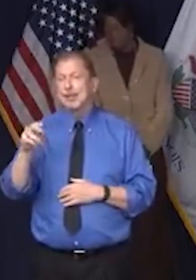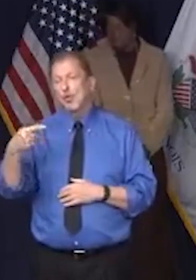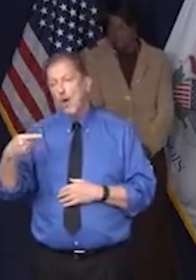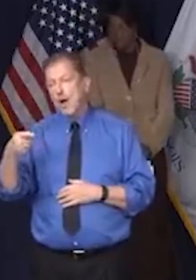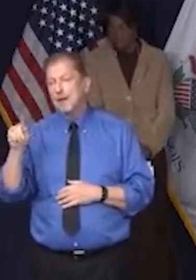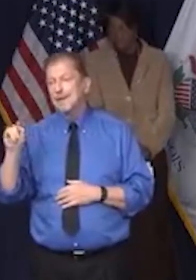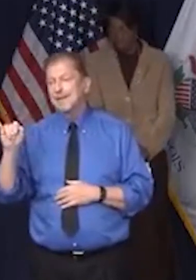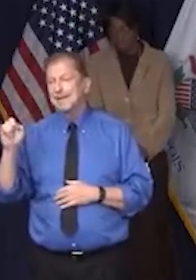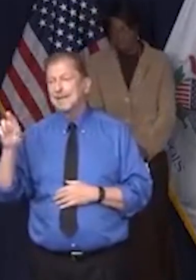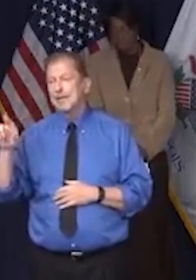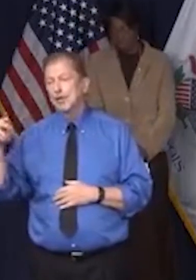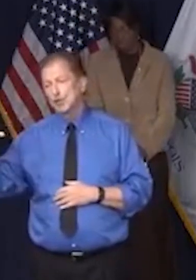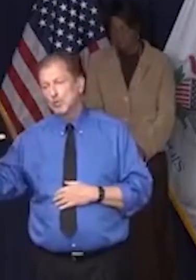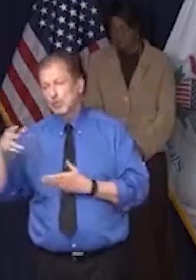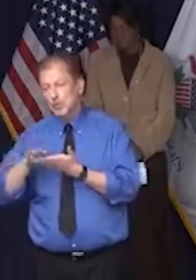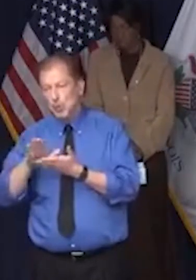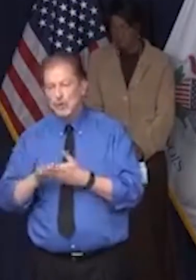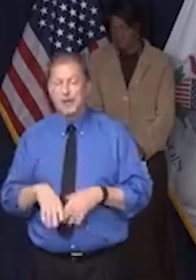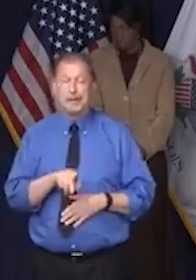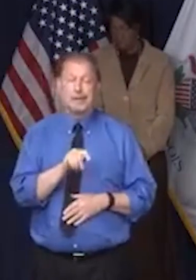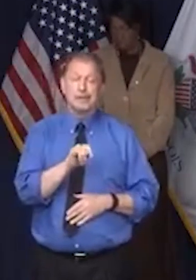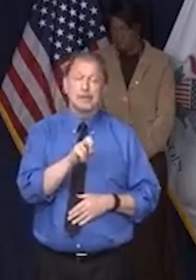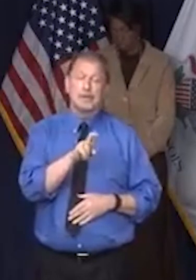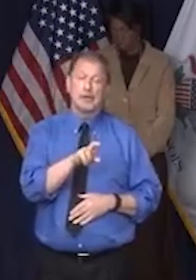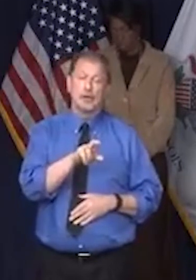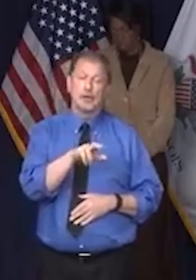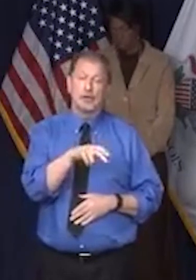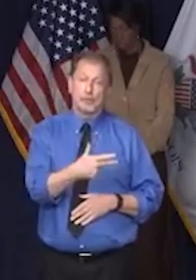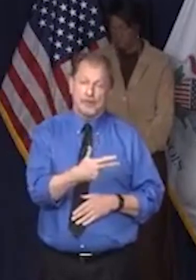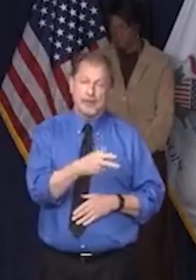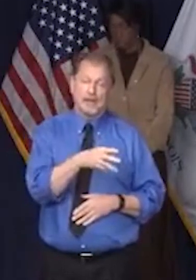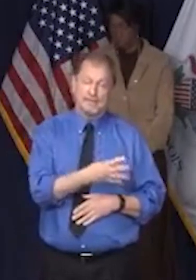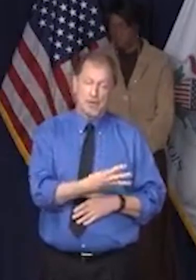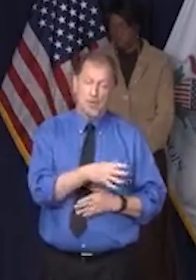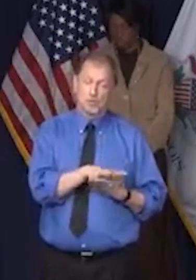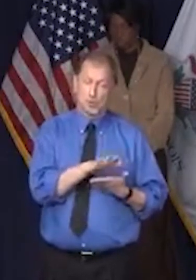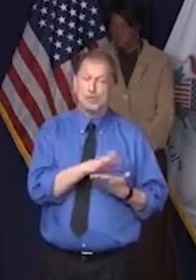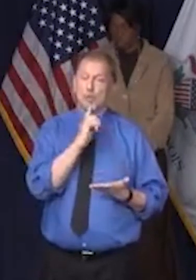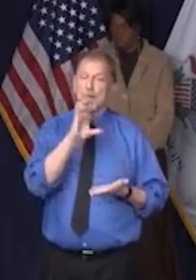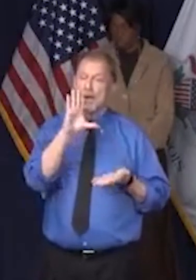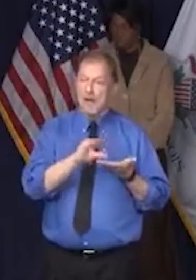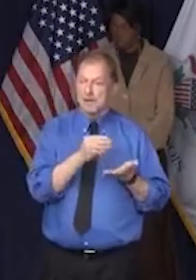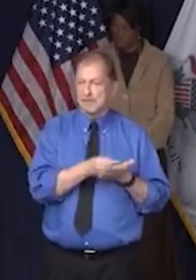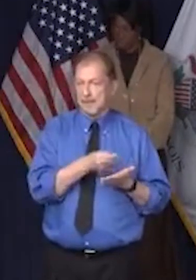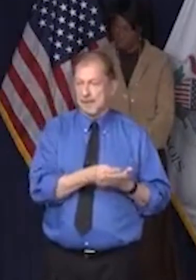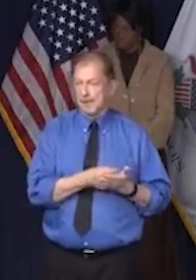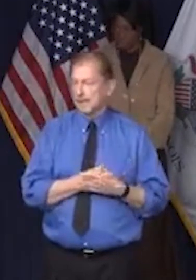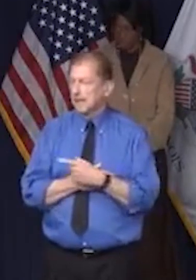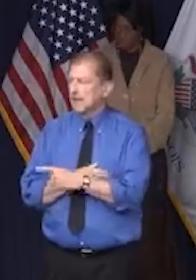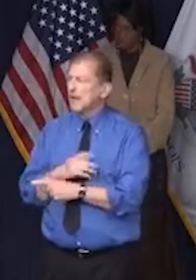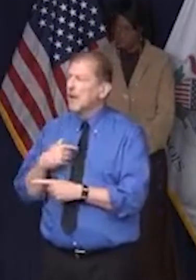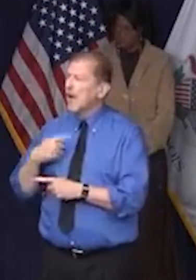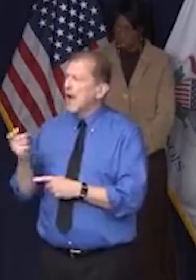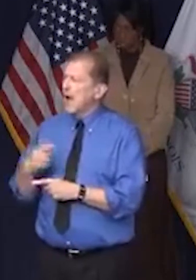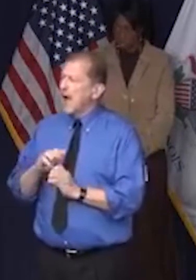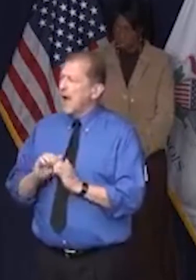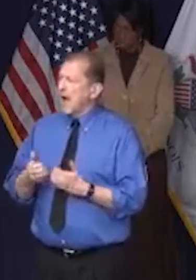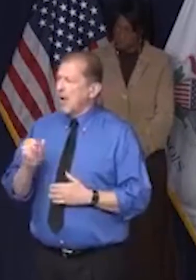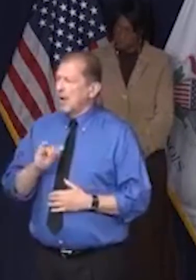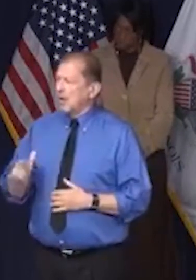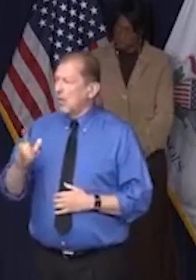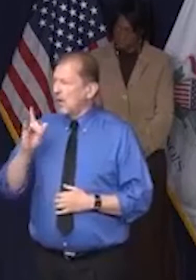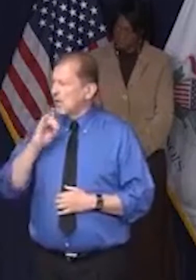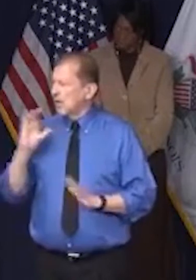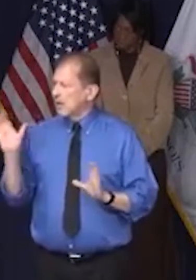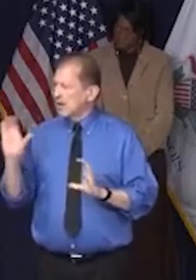know, and therefore the Tier 3 and Tier 4 schools would receive less. This is from Shia at Politico. How is Illinois going to find and